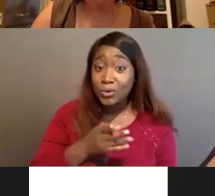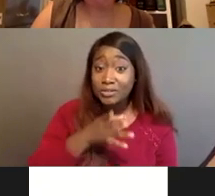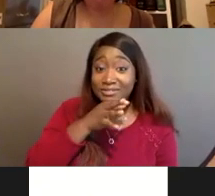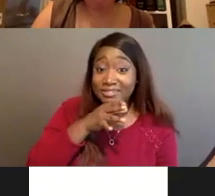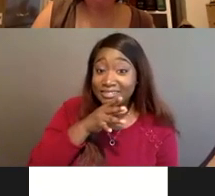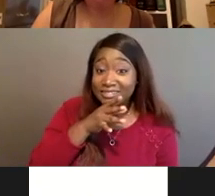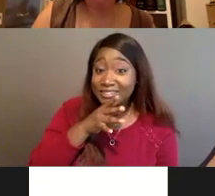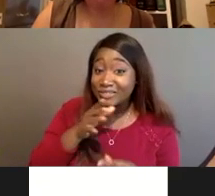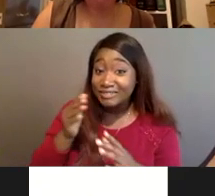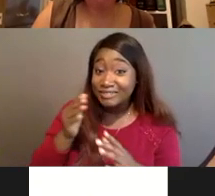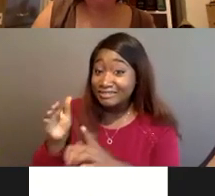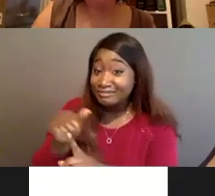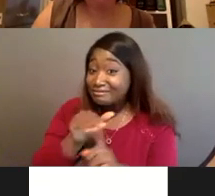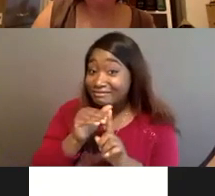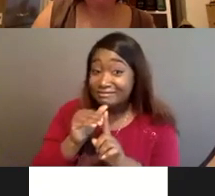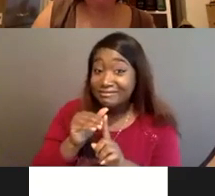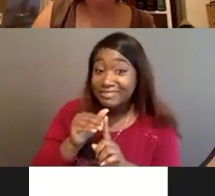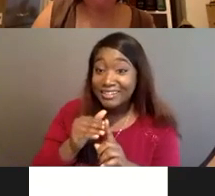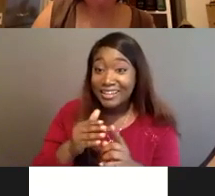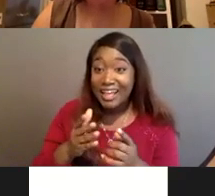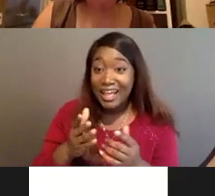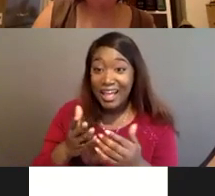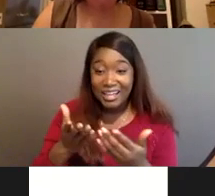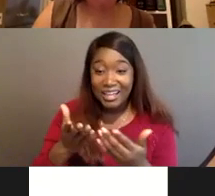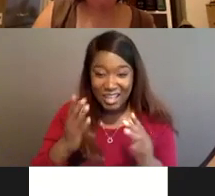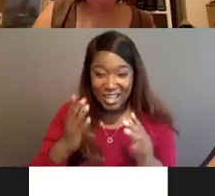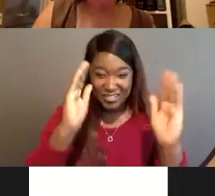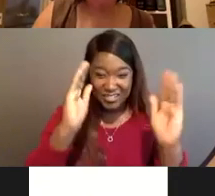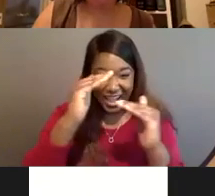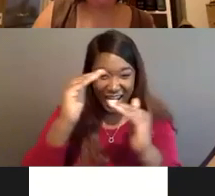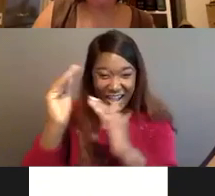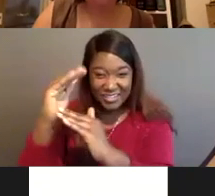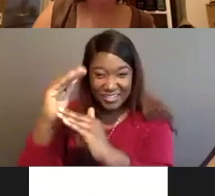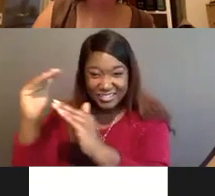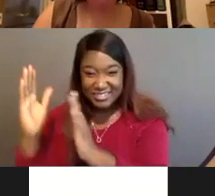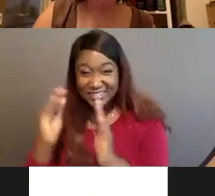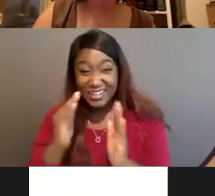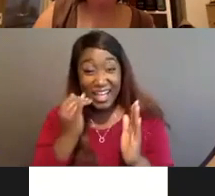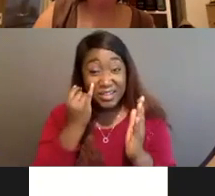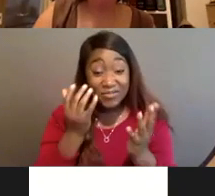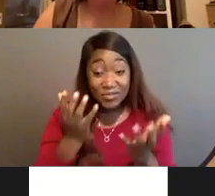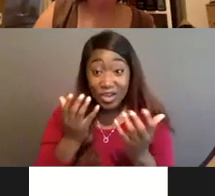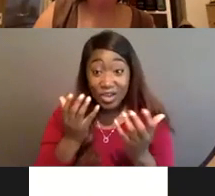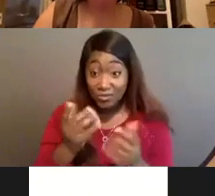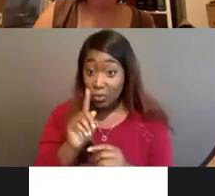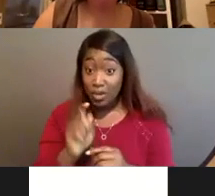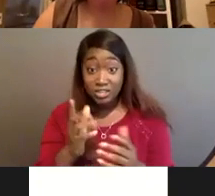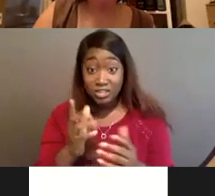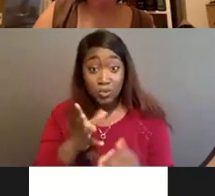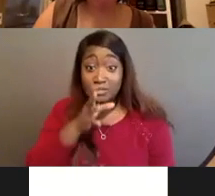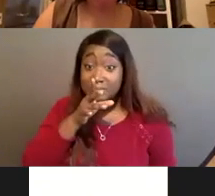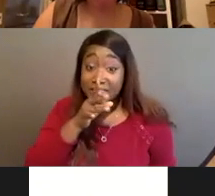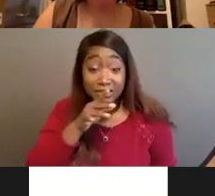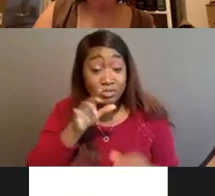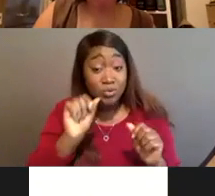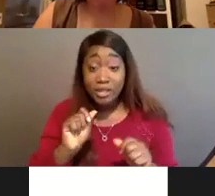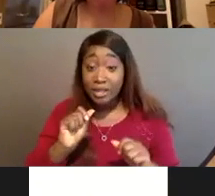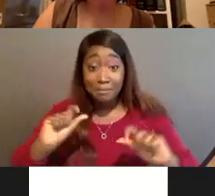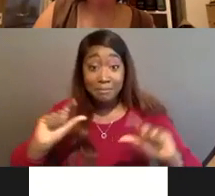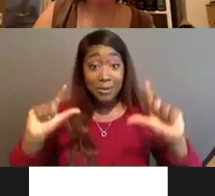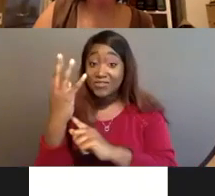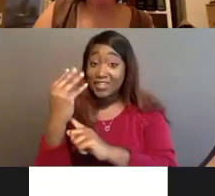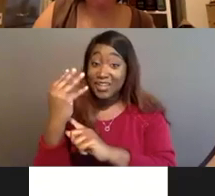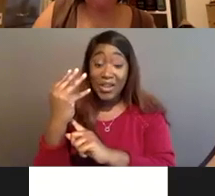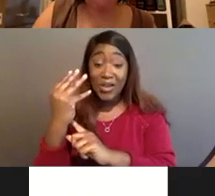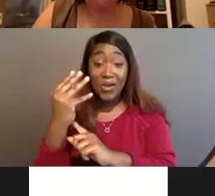but it's just, yeah, little tiles. But if you have a question you want to speak out, feel free to maybe turn on your video or maybe use